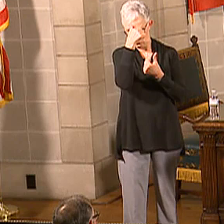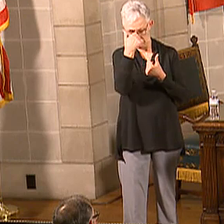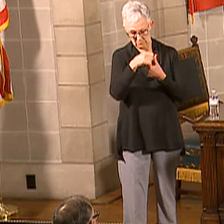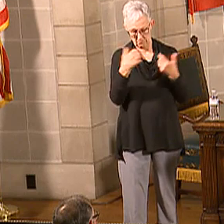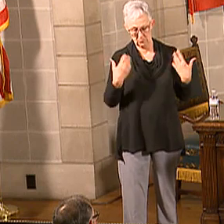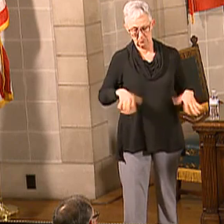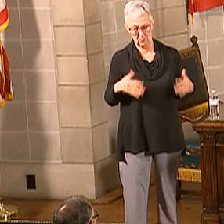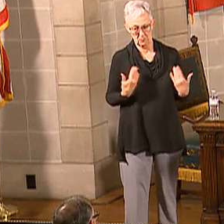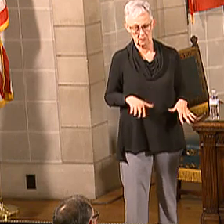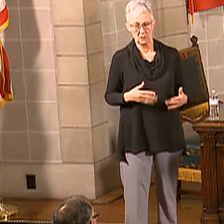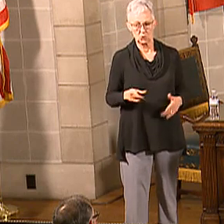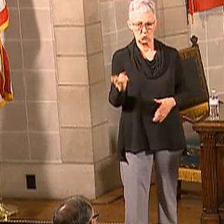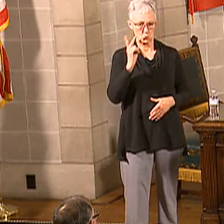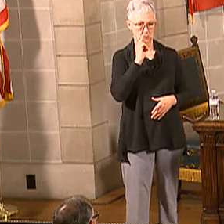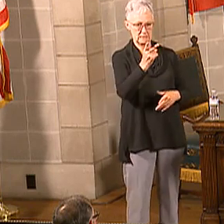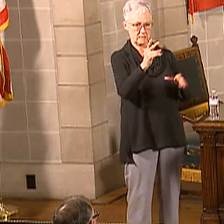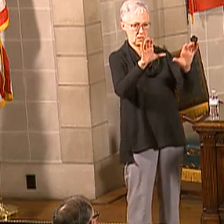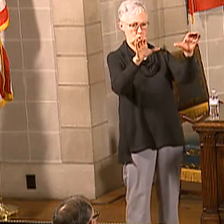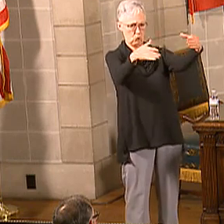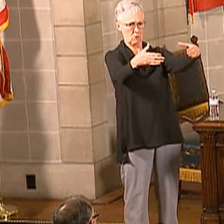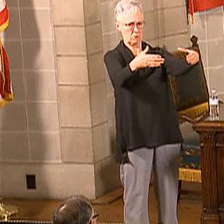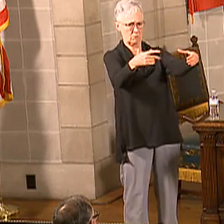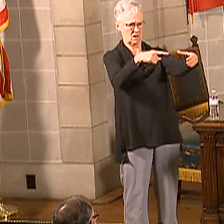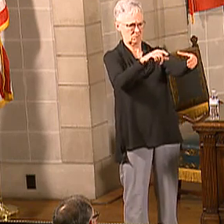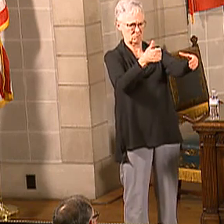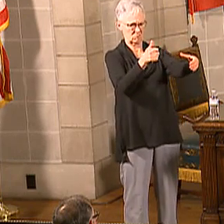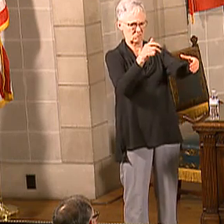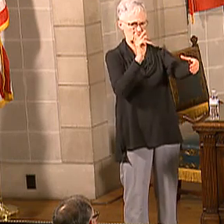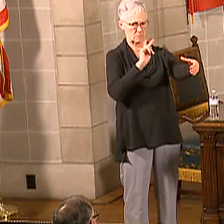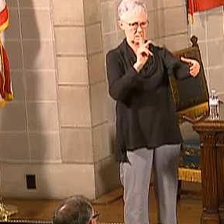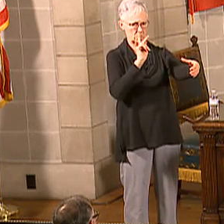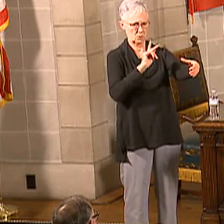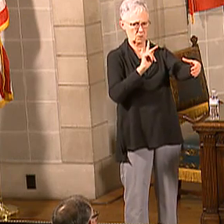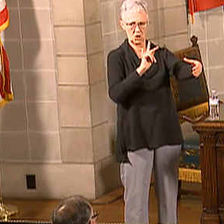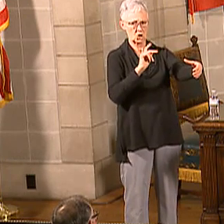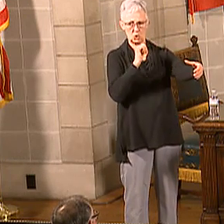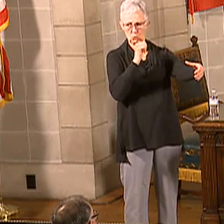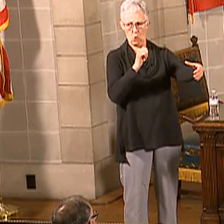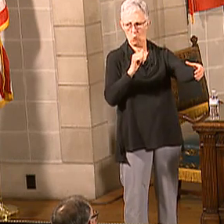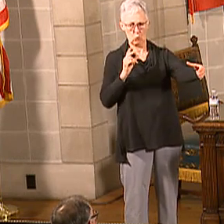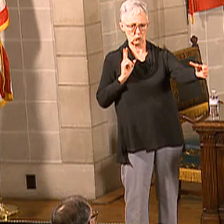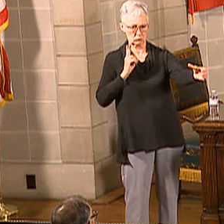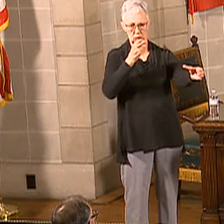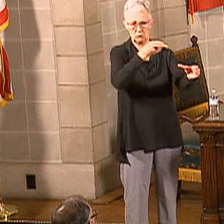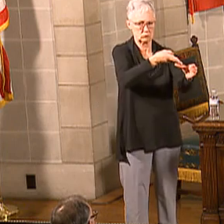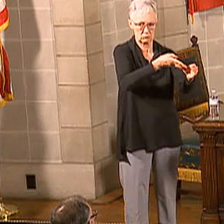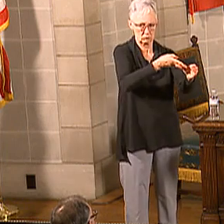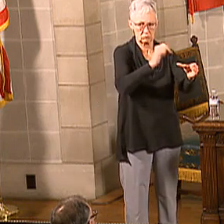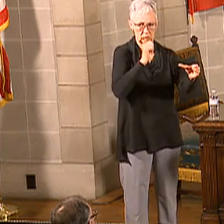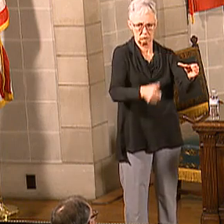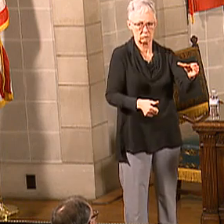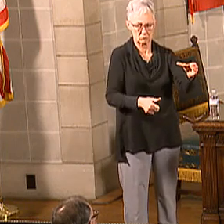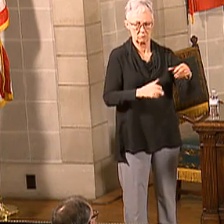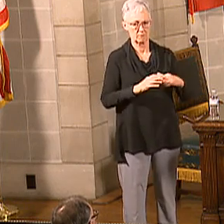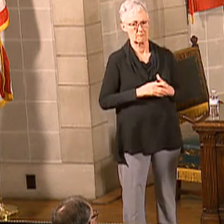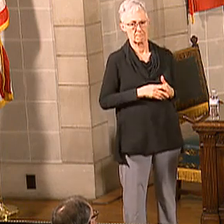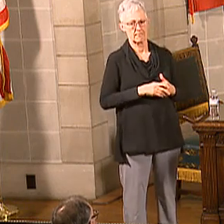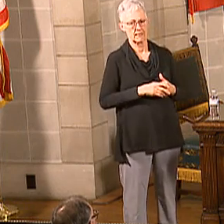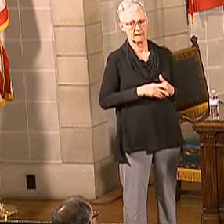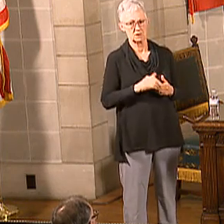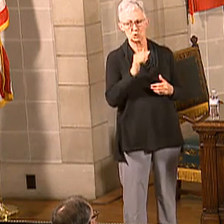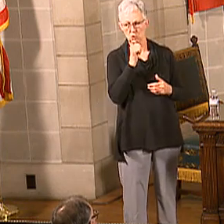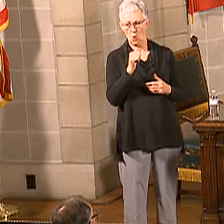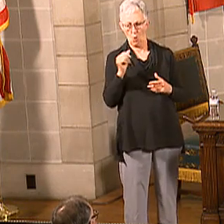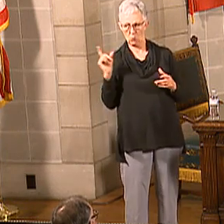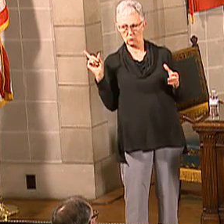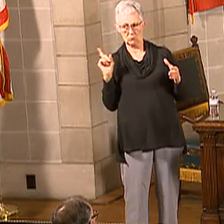if you see that group and it's got 10 people in it already, walk away. Do not go into groups of large people, and when we